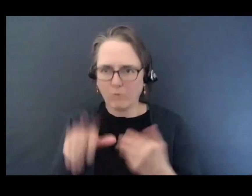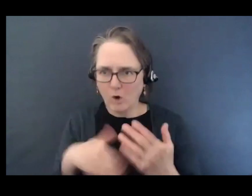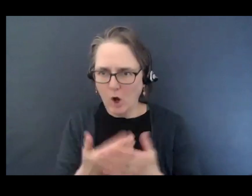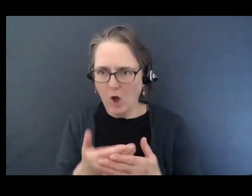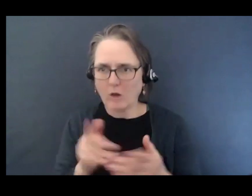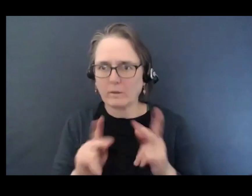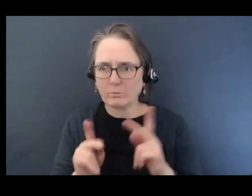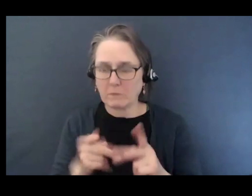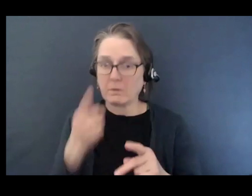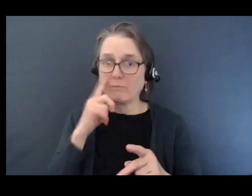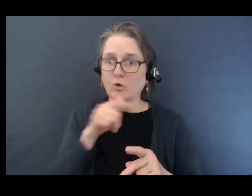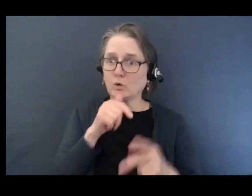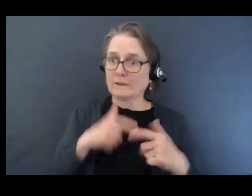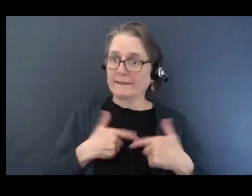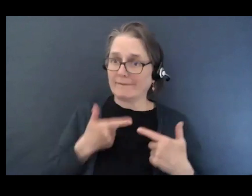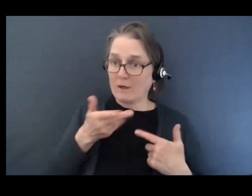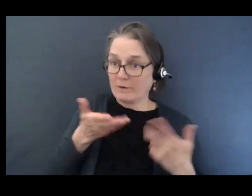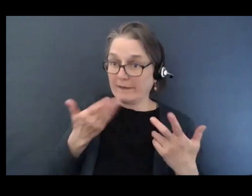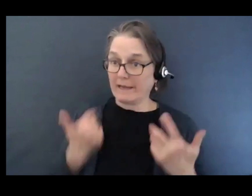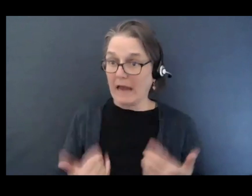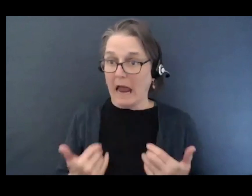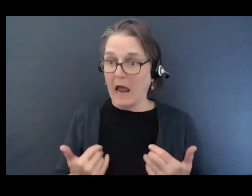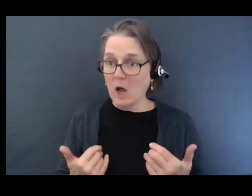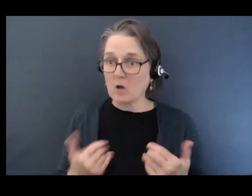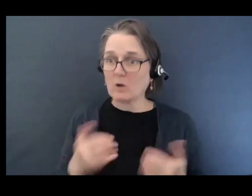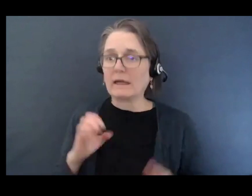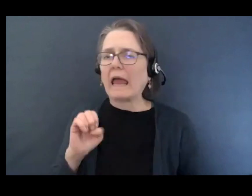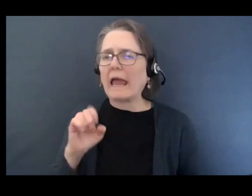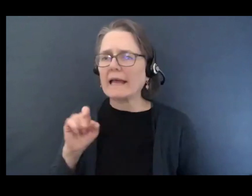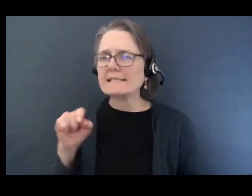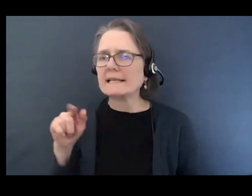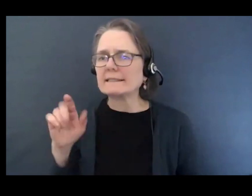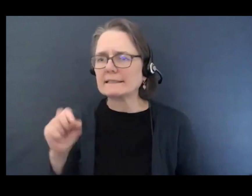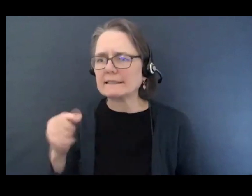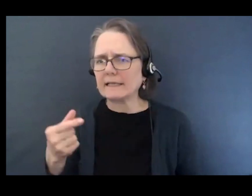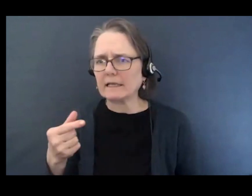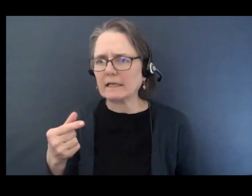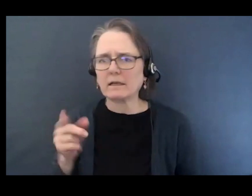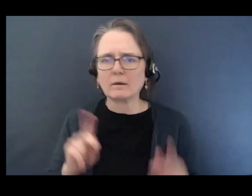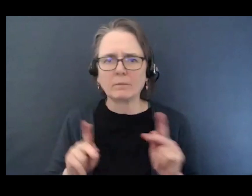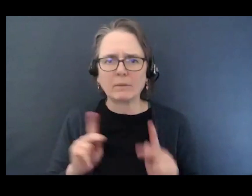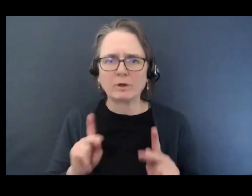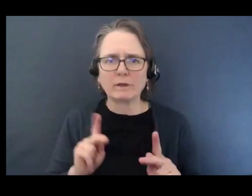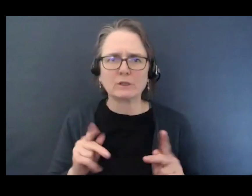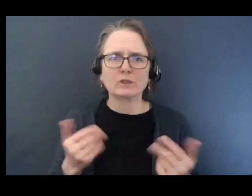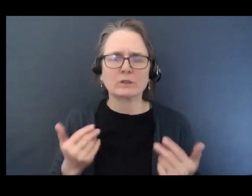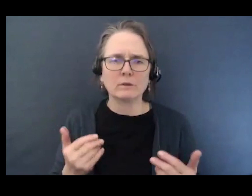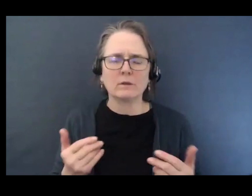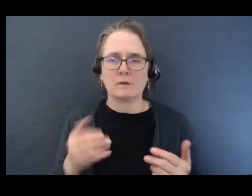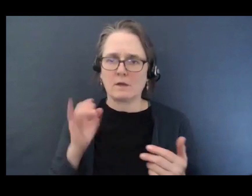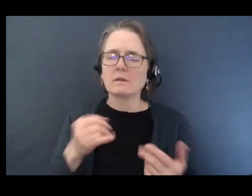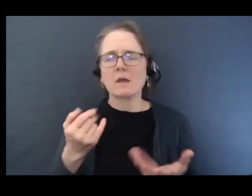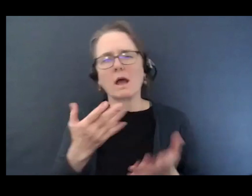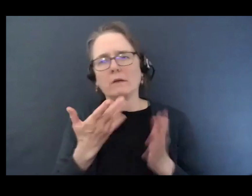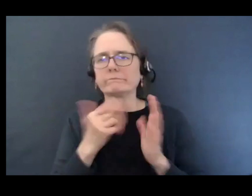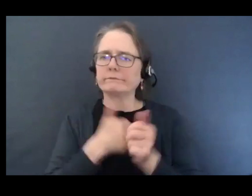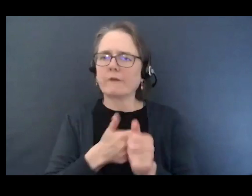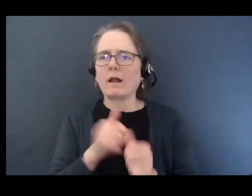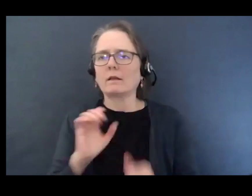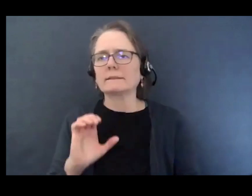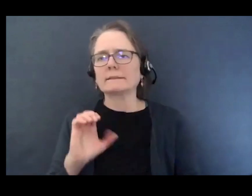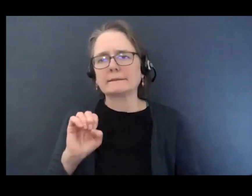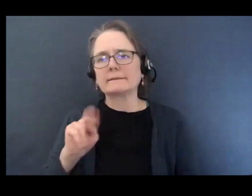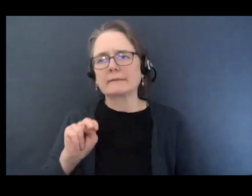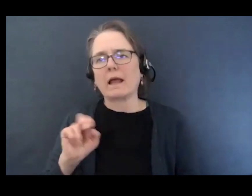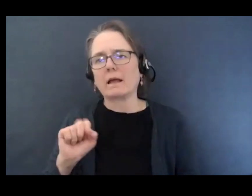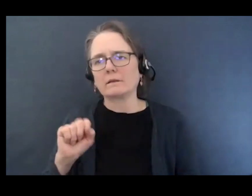person. Is that for the existing population, so weighted by like the current census attributes of people who are